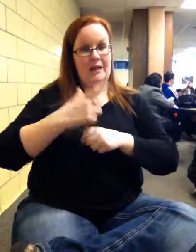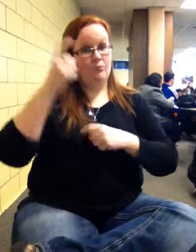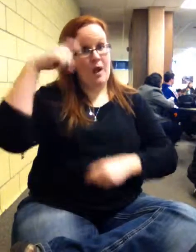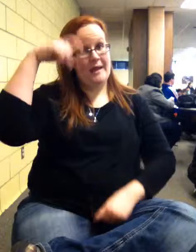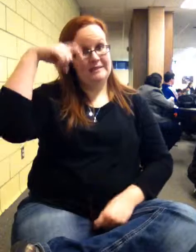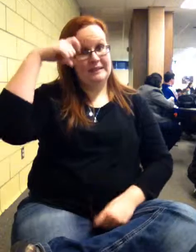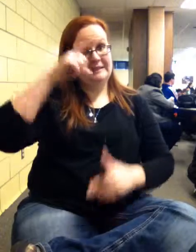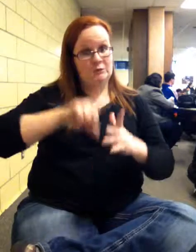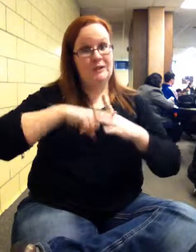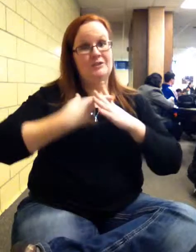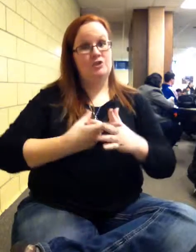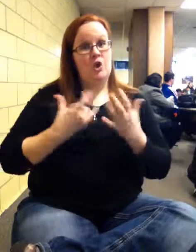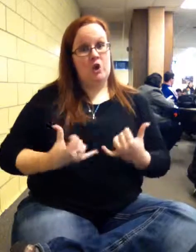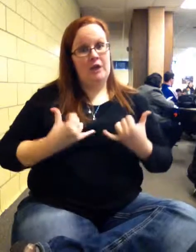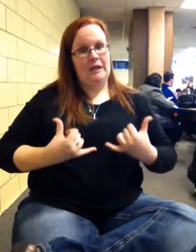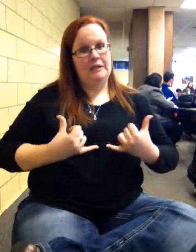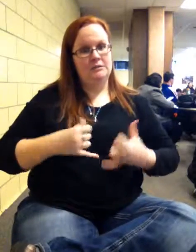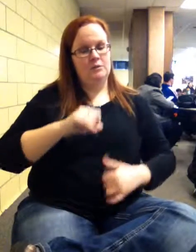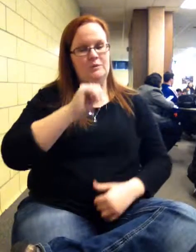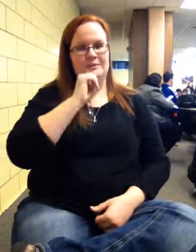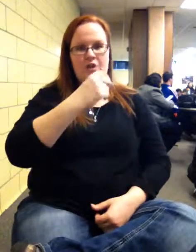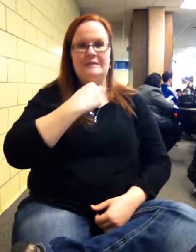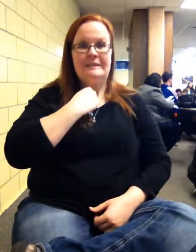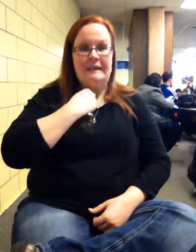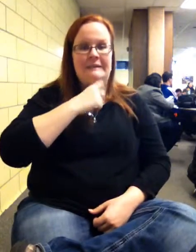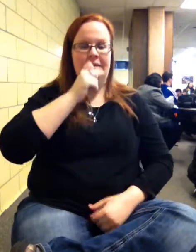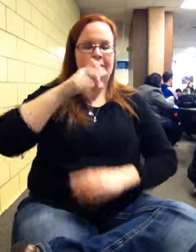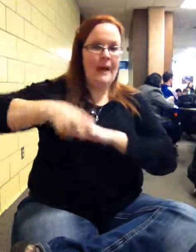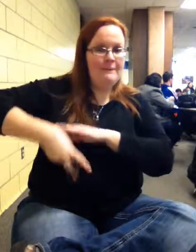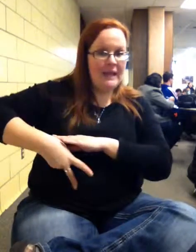you get stuck, it's not midnight and nobody's there to help you.